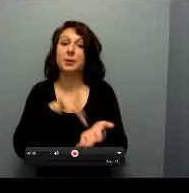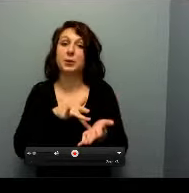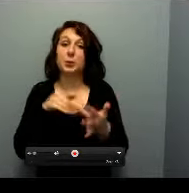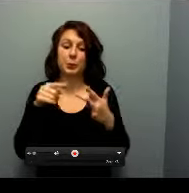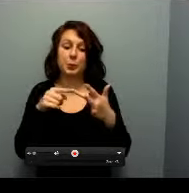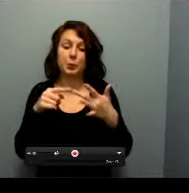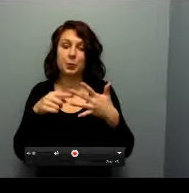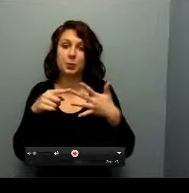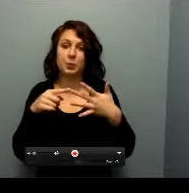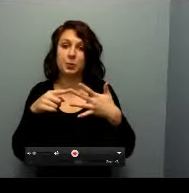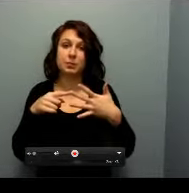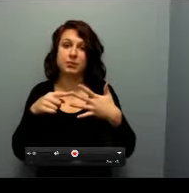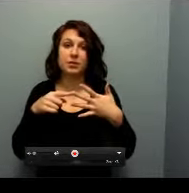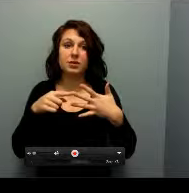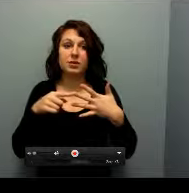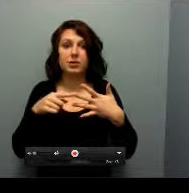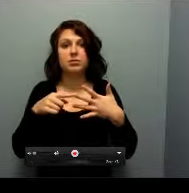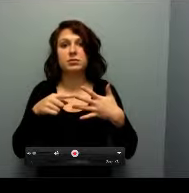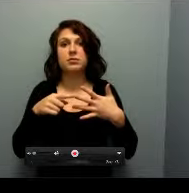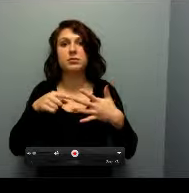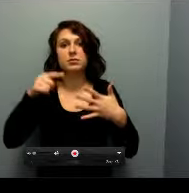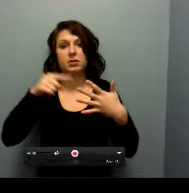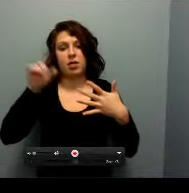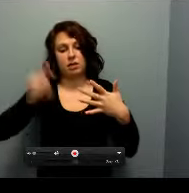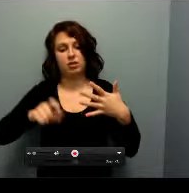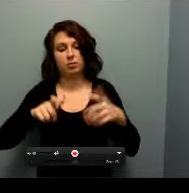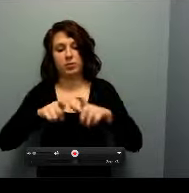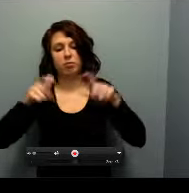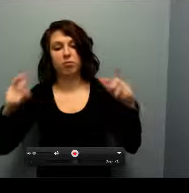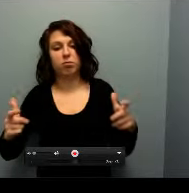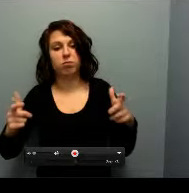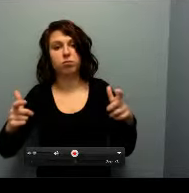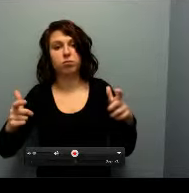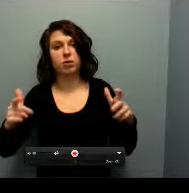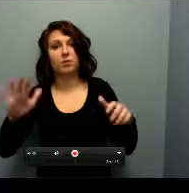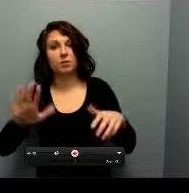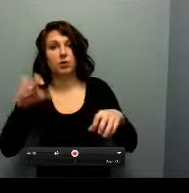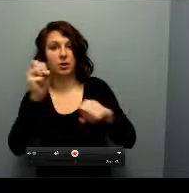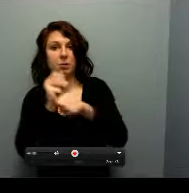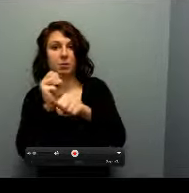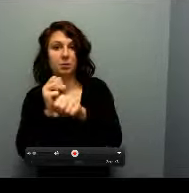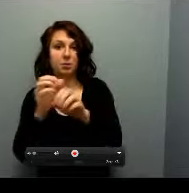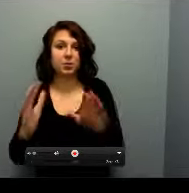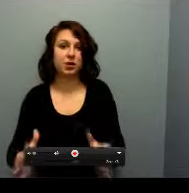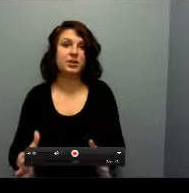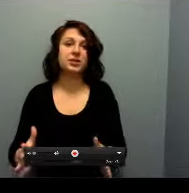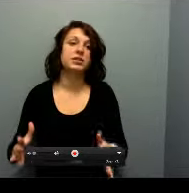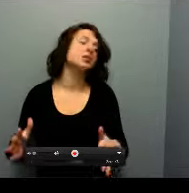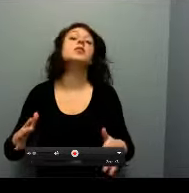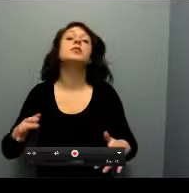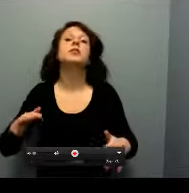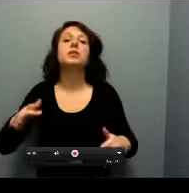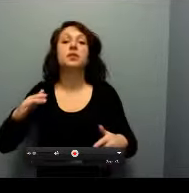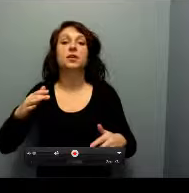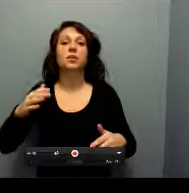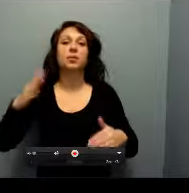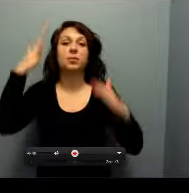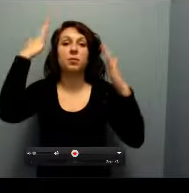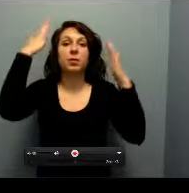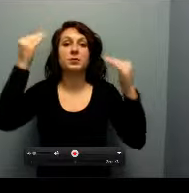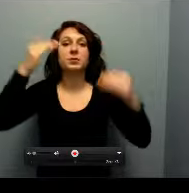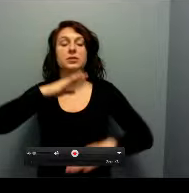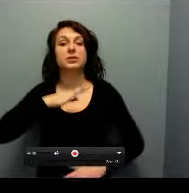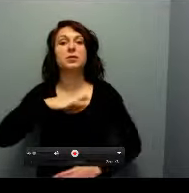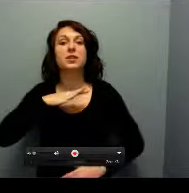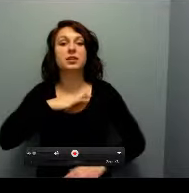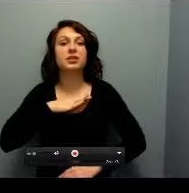This should be the majority of your employees. they're meeting the expectations of the job